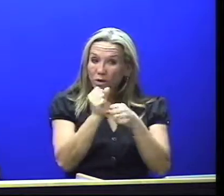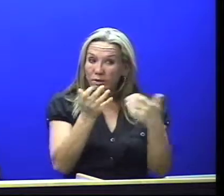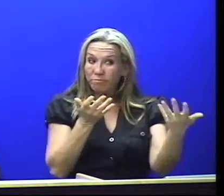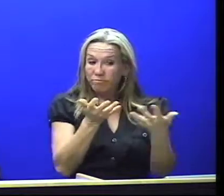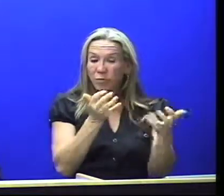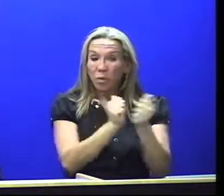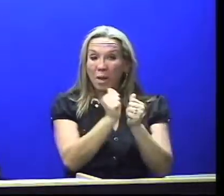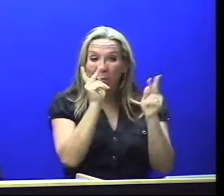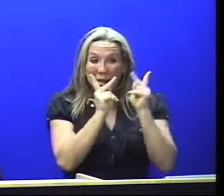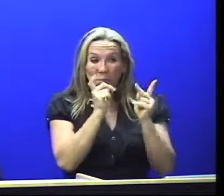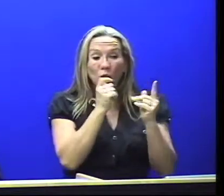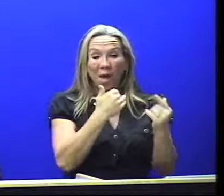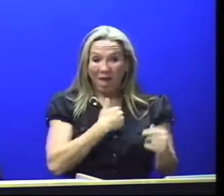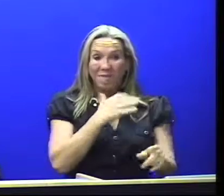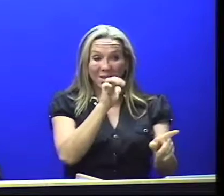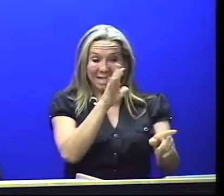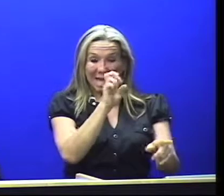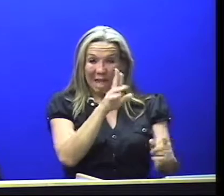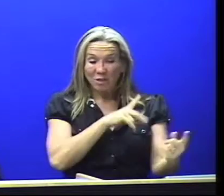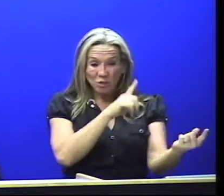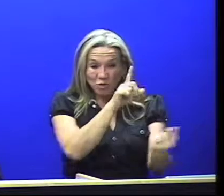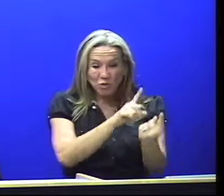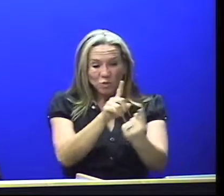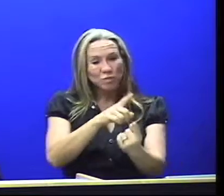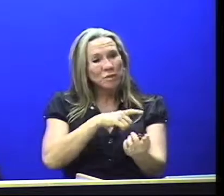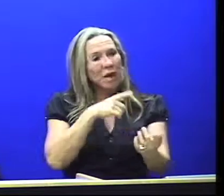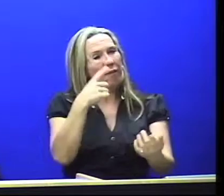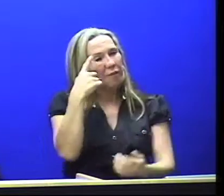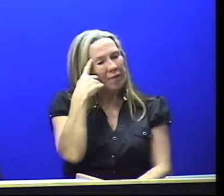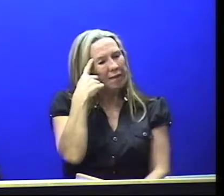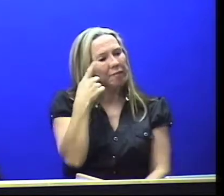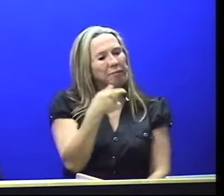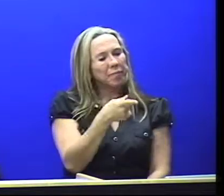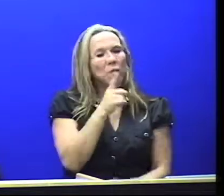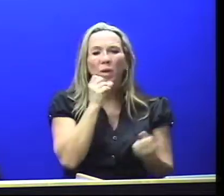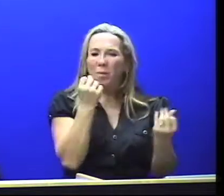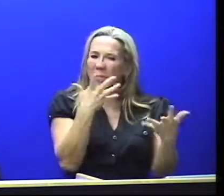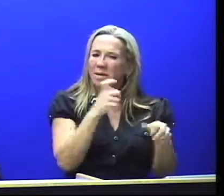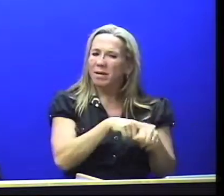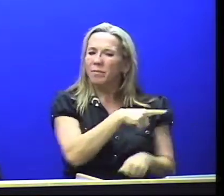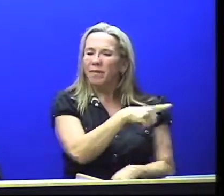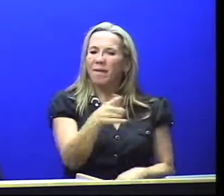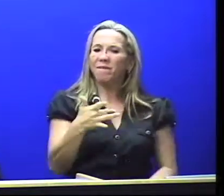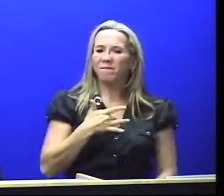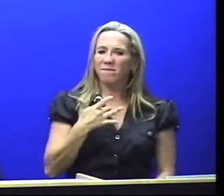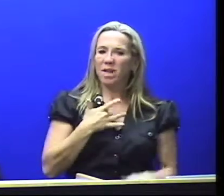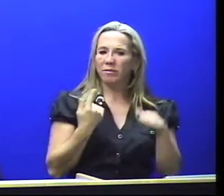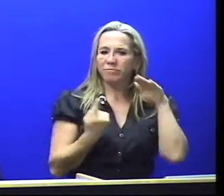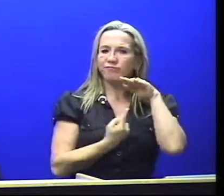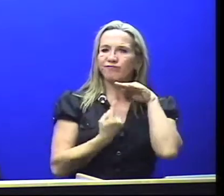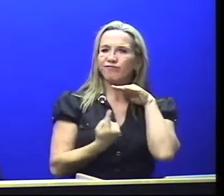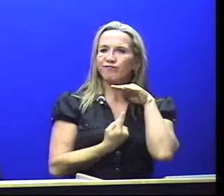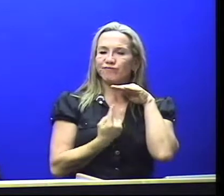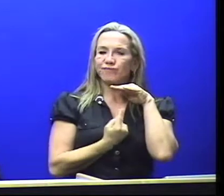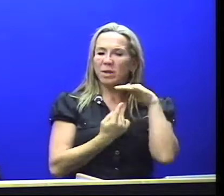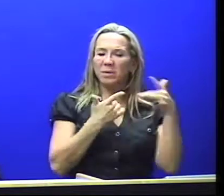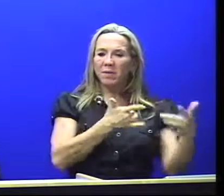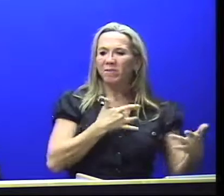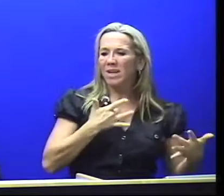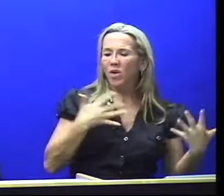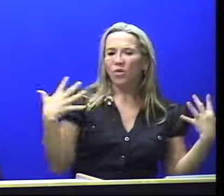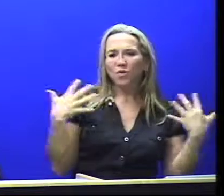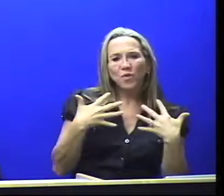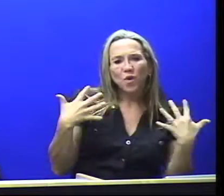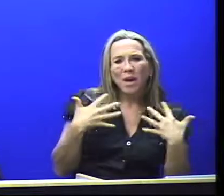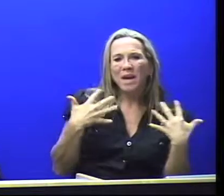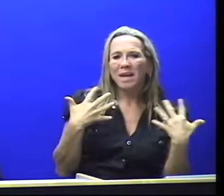have cancer, I think that they often they feel isolated. They're afraid